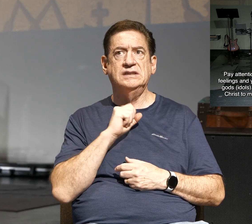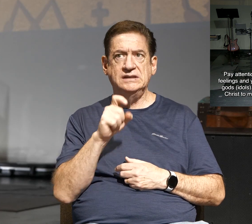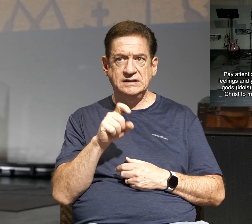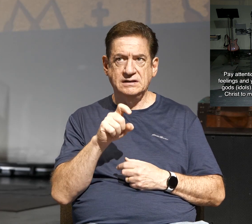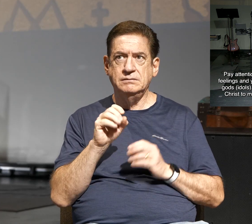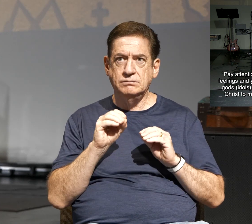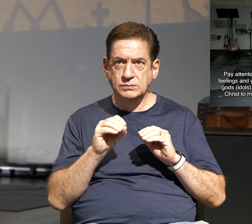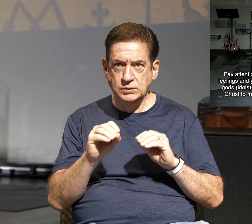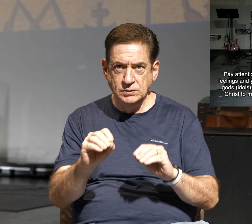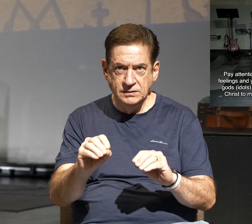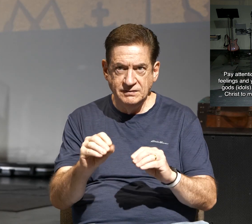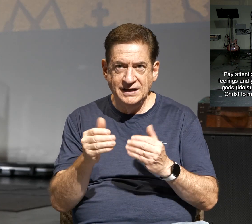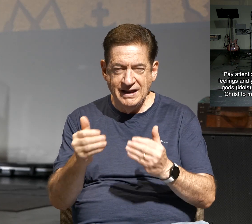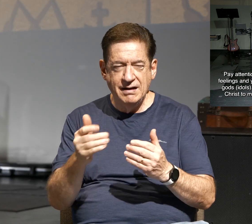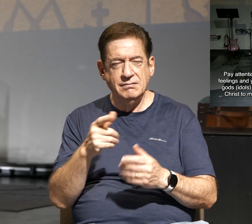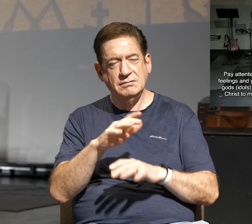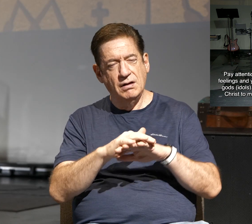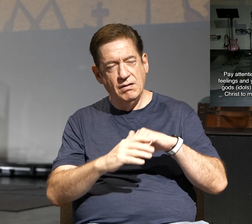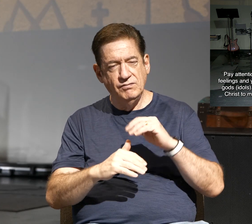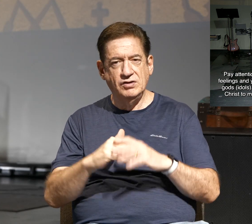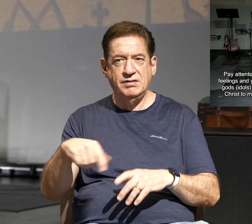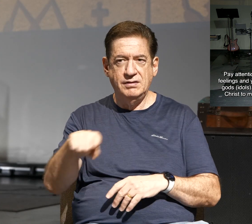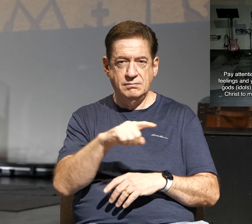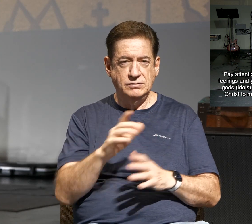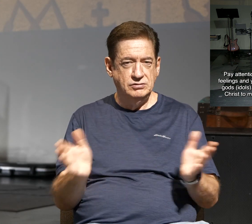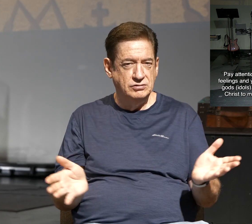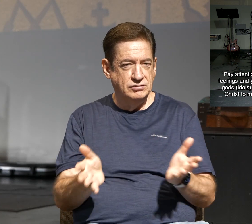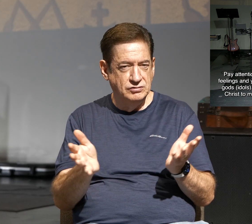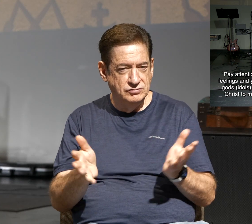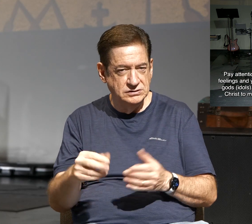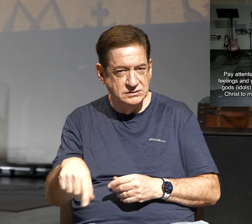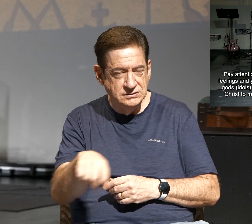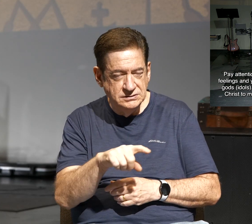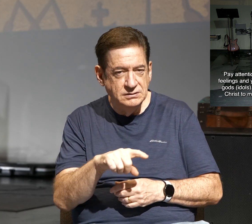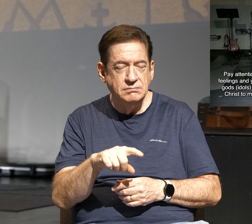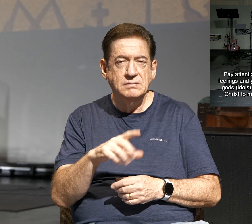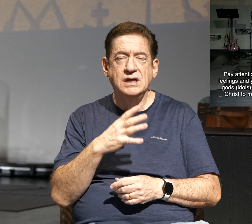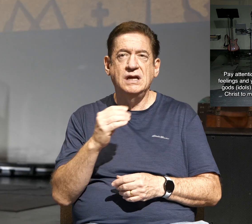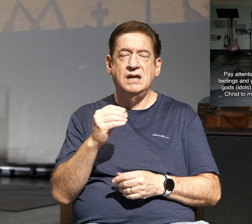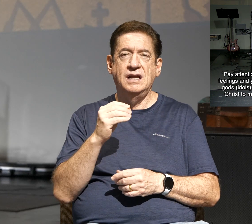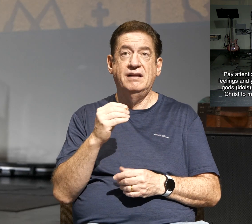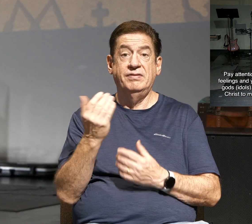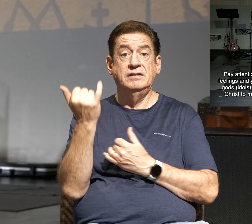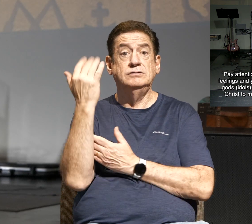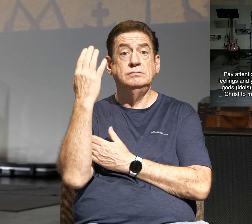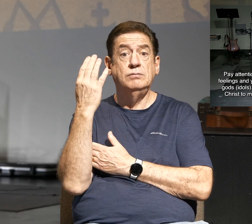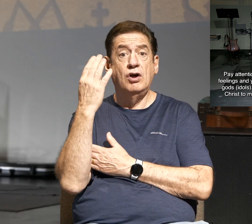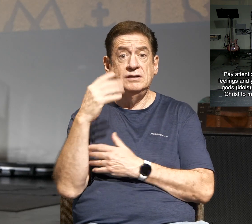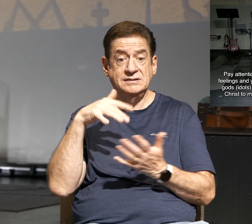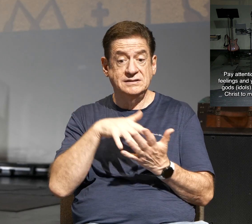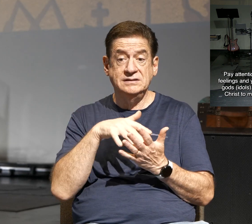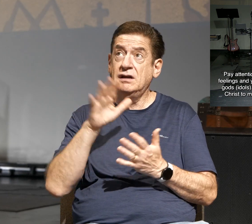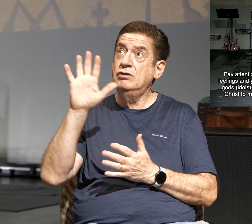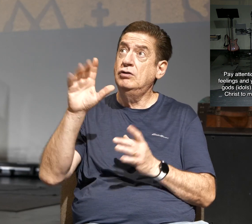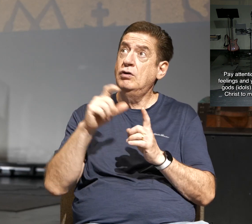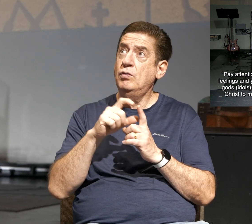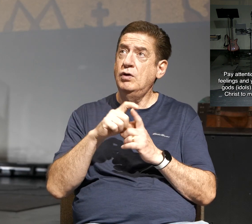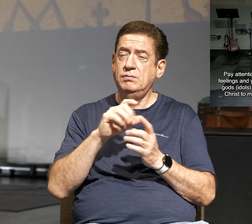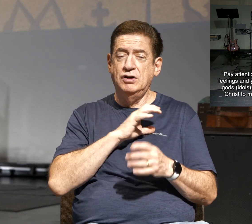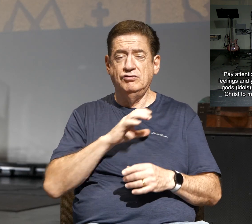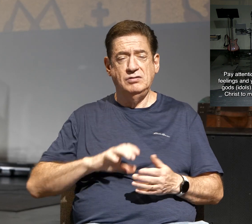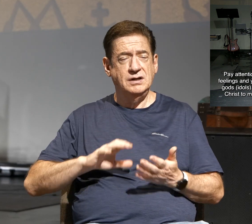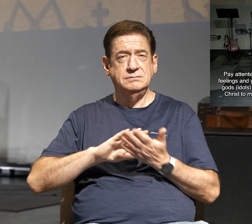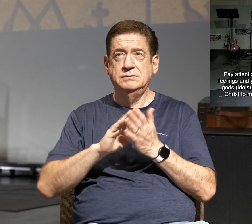they be comforted. May they be encouraged. And may this morning, as we study your word, may Christ become more